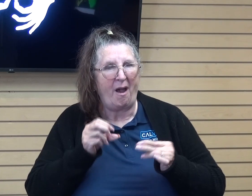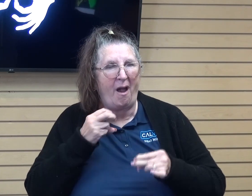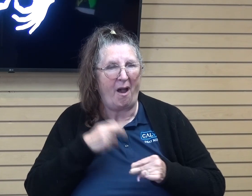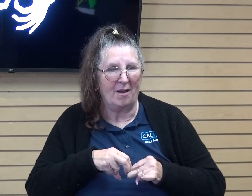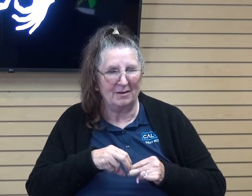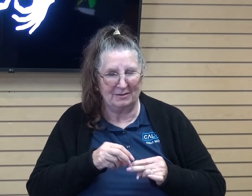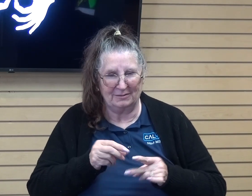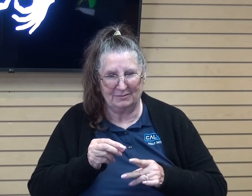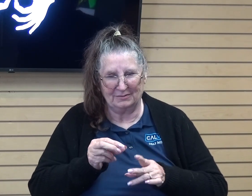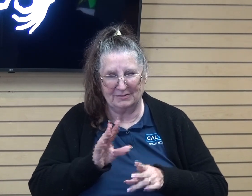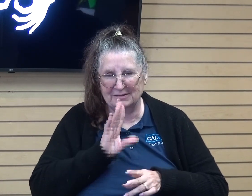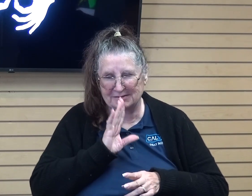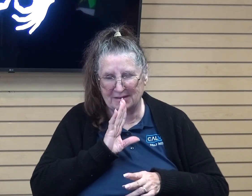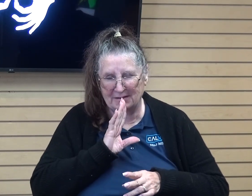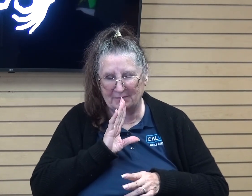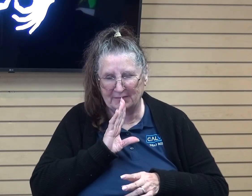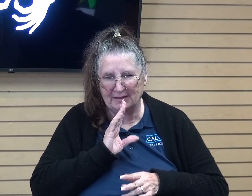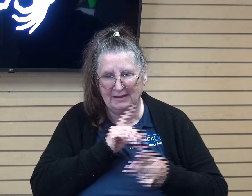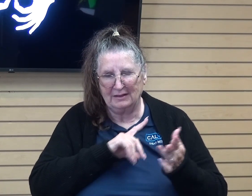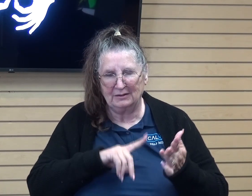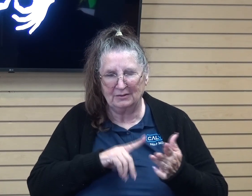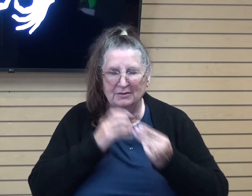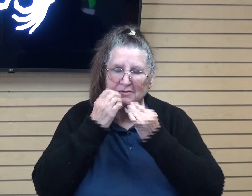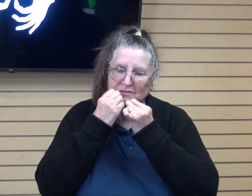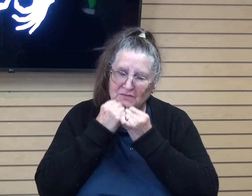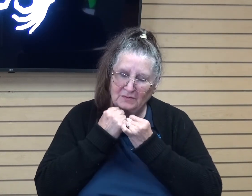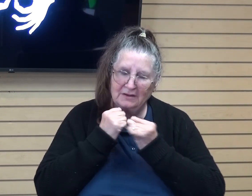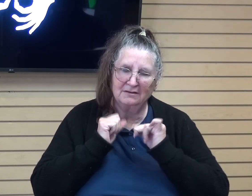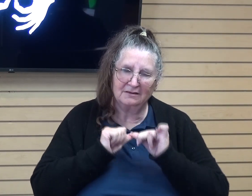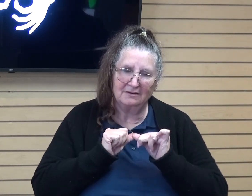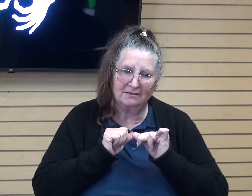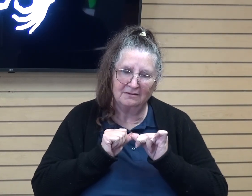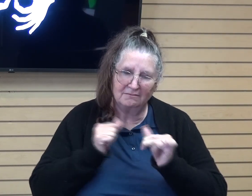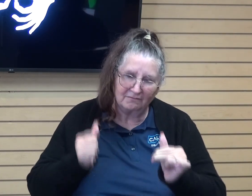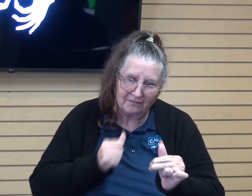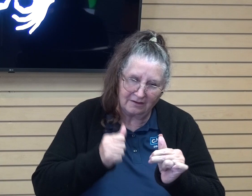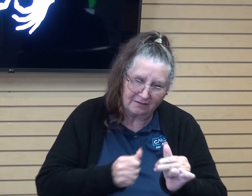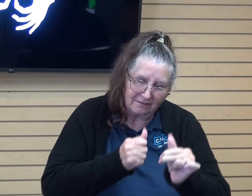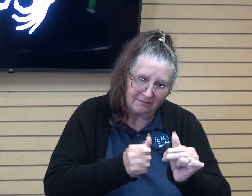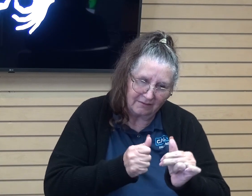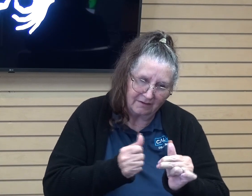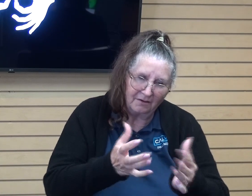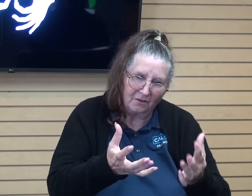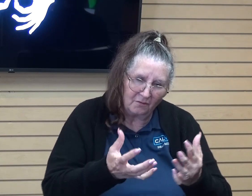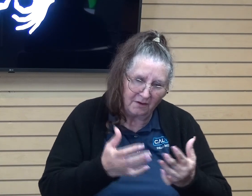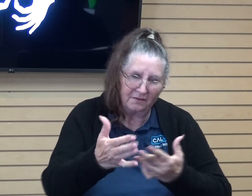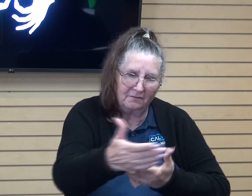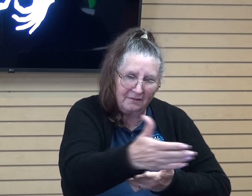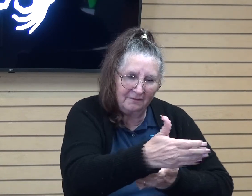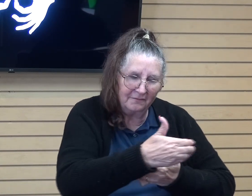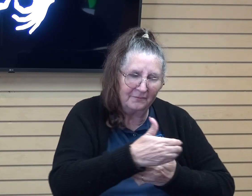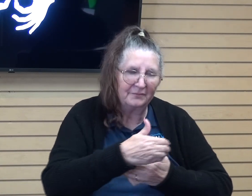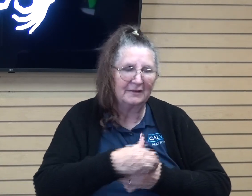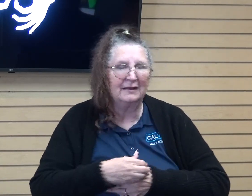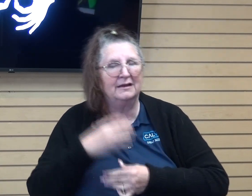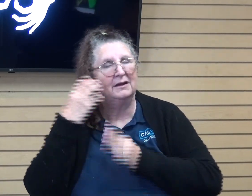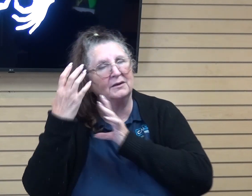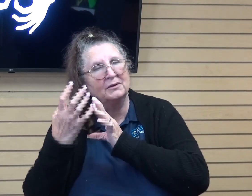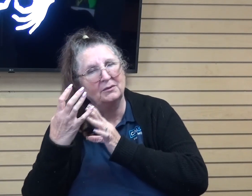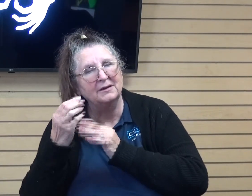it's really, really sweet of the Lord to just continue to run after them. But yeah, just crazy to see all that. Sorry, I'm